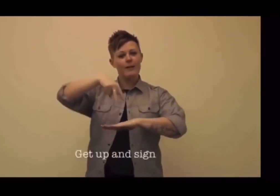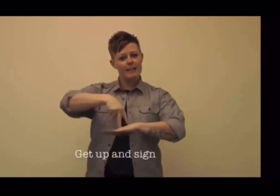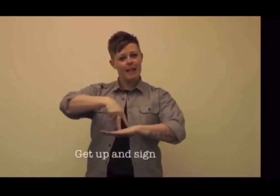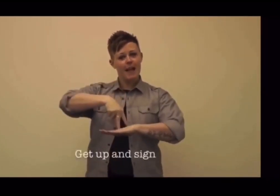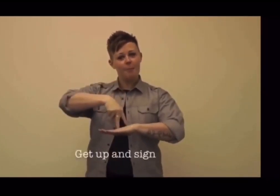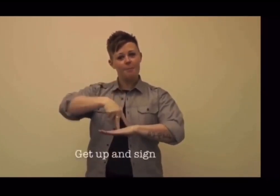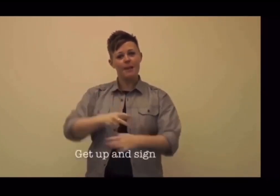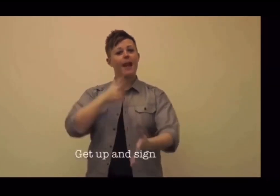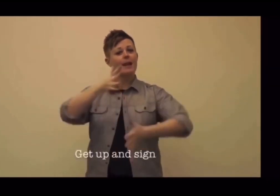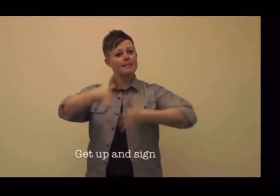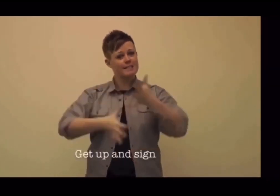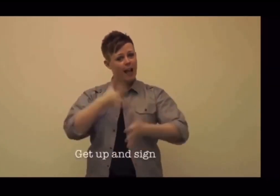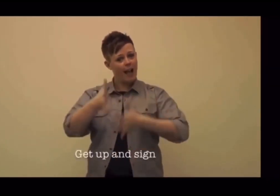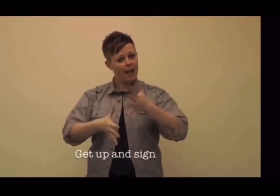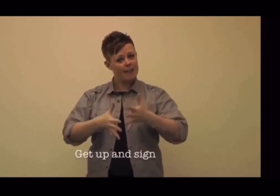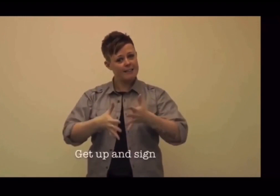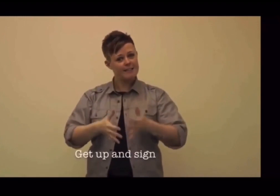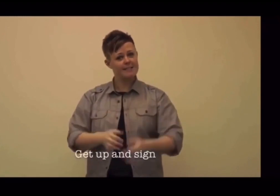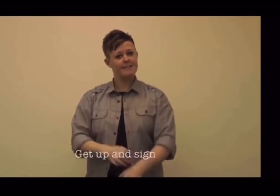get up and sign.